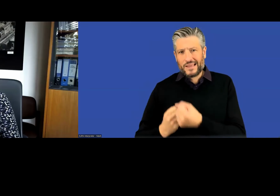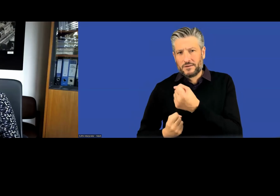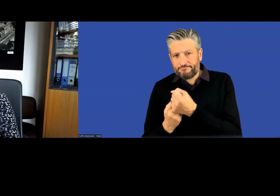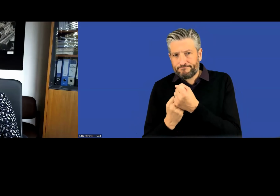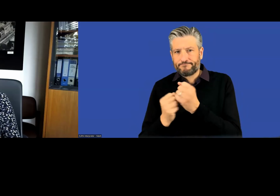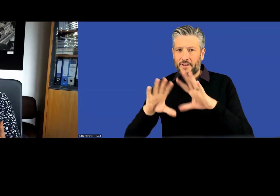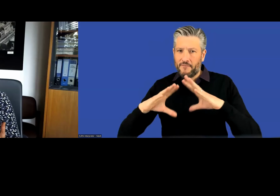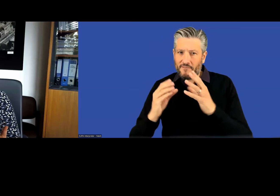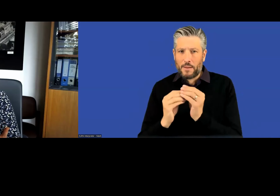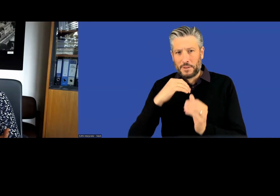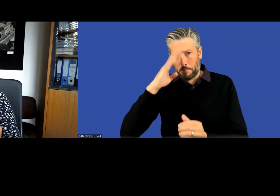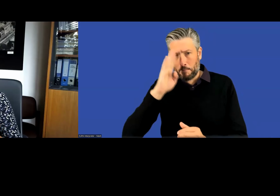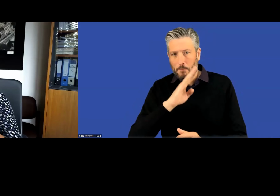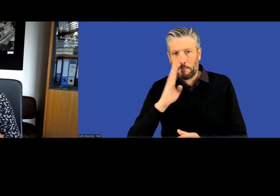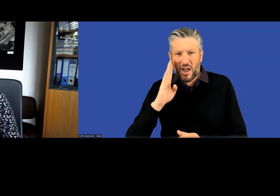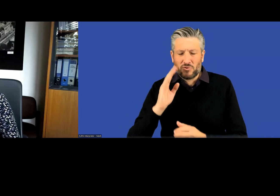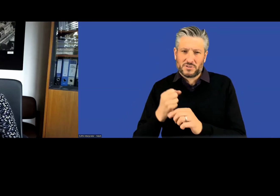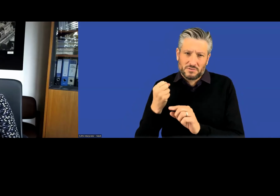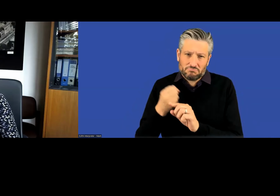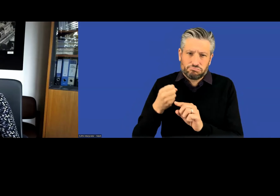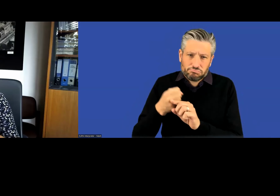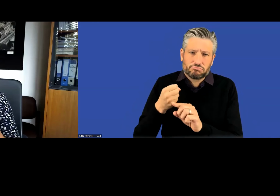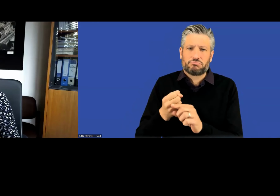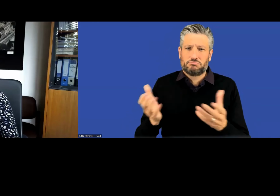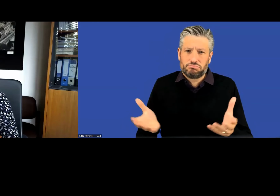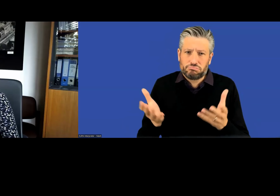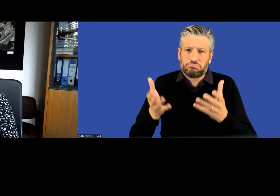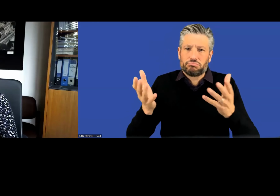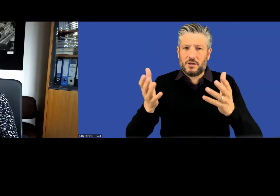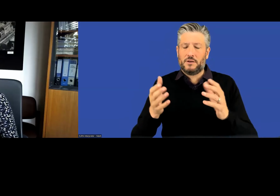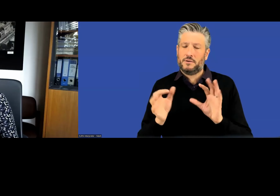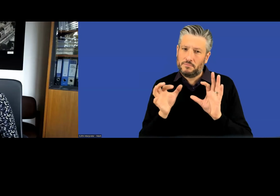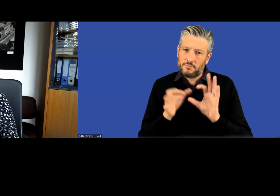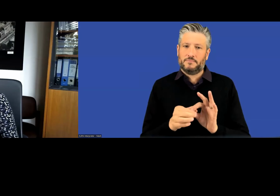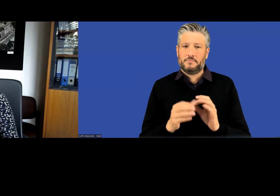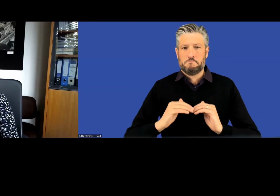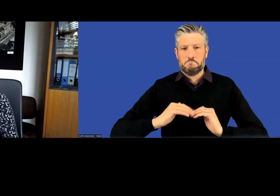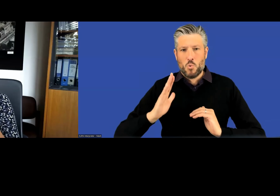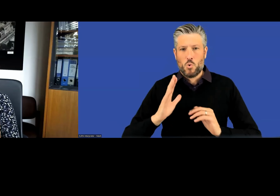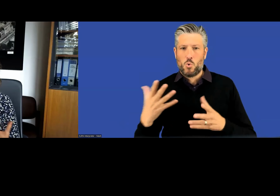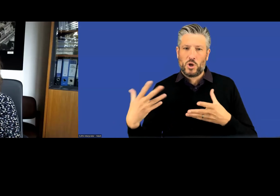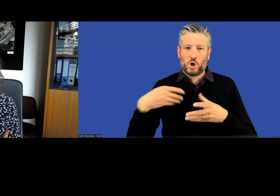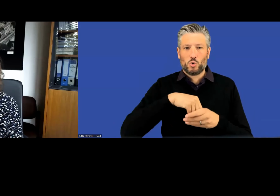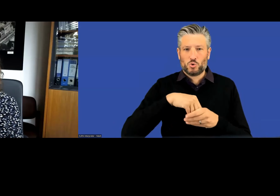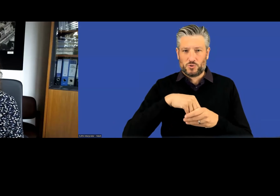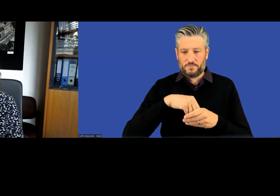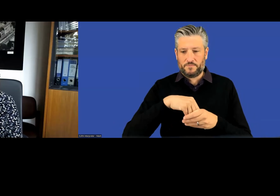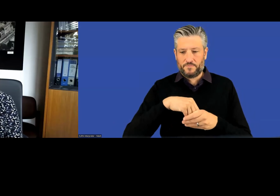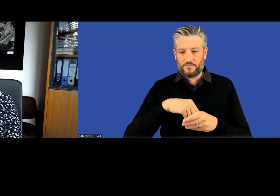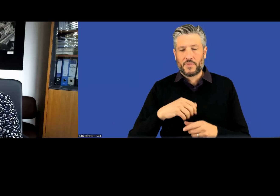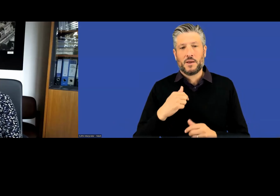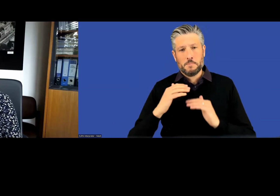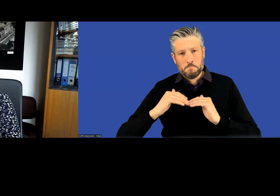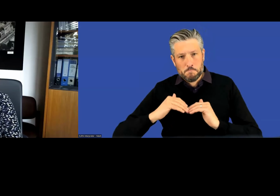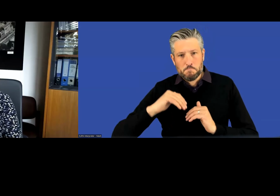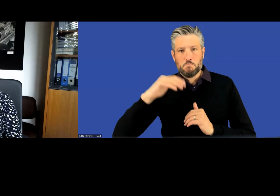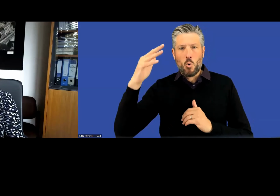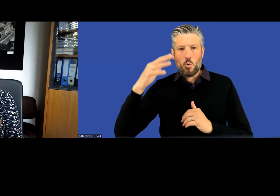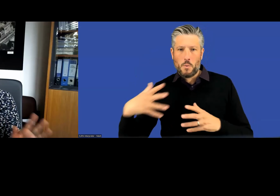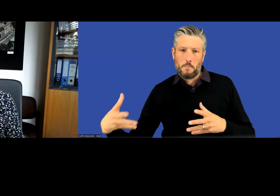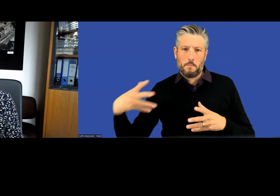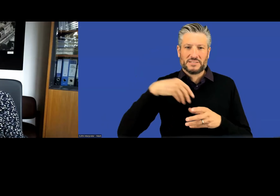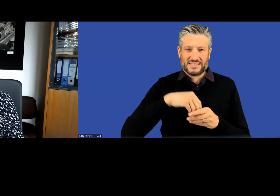social exclusion, and the social inclusion actions are a very important part of that, to increase participation rate of disadvantaged